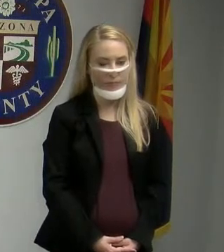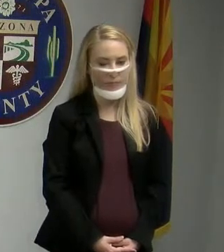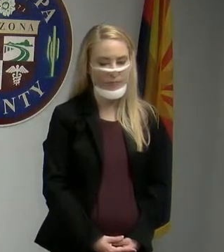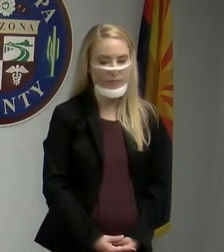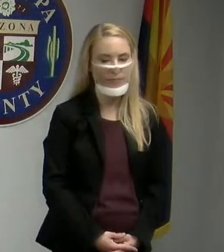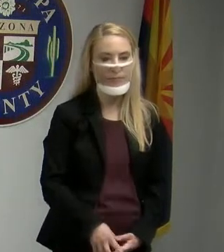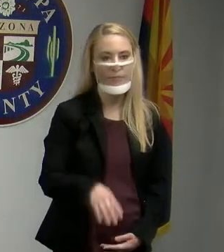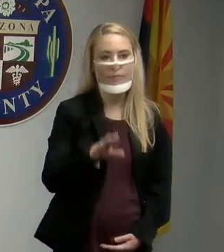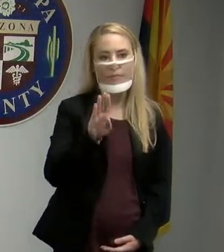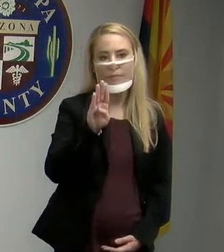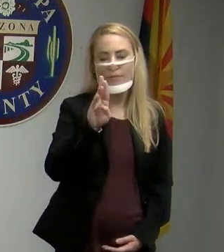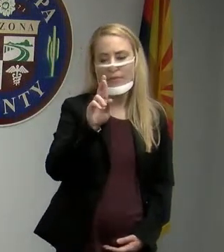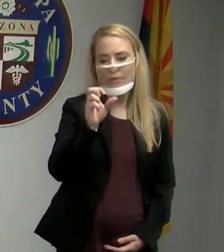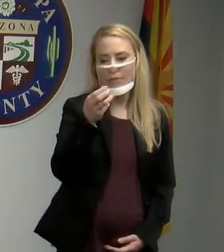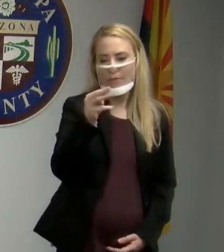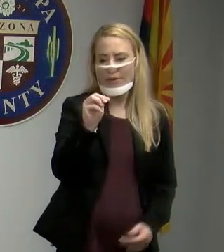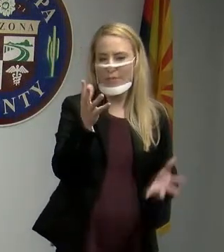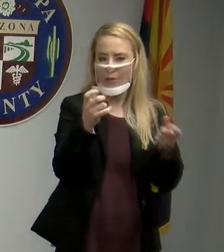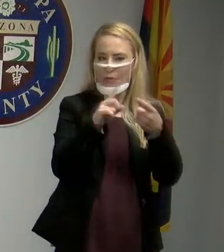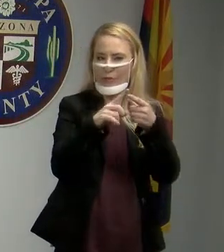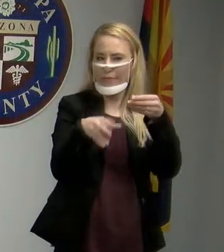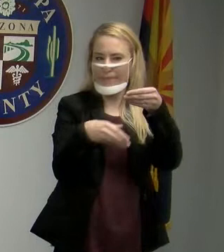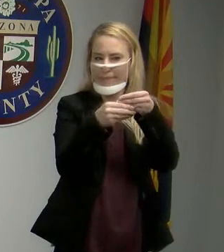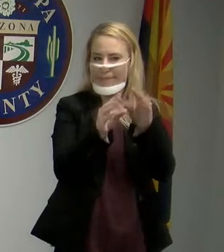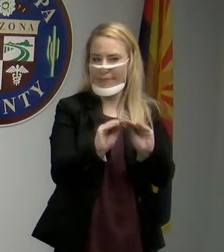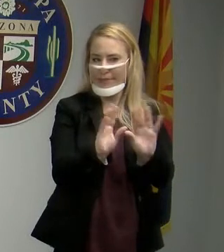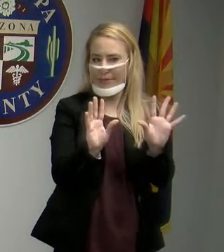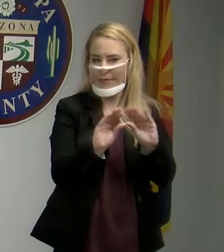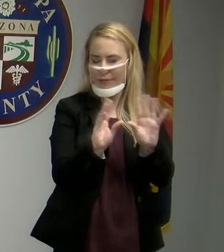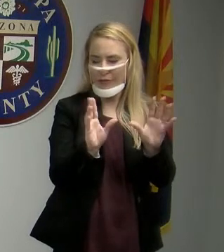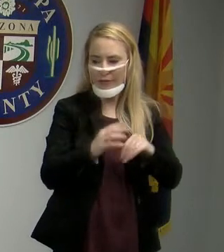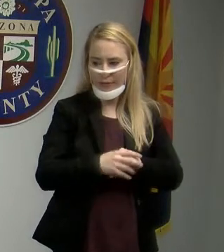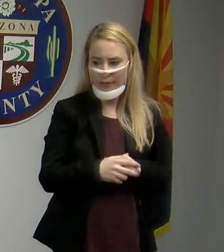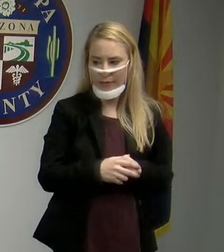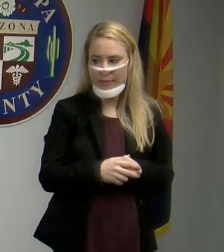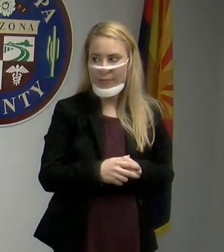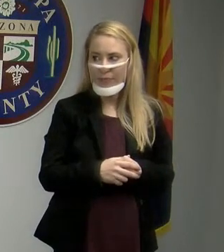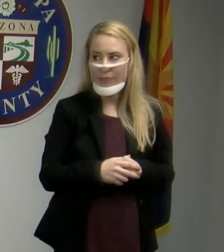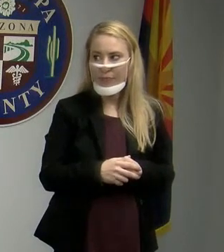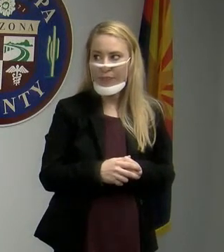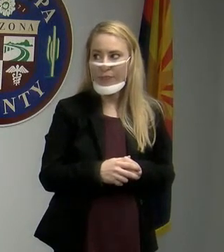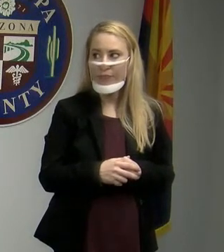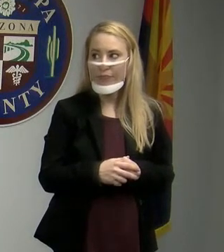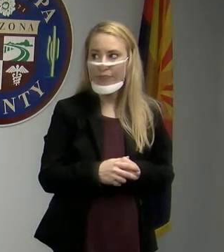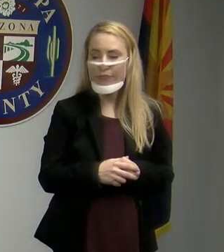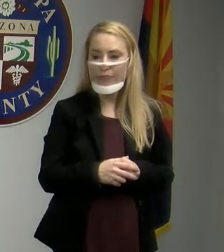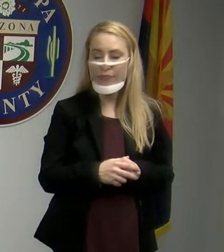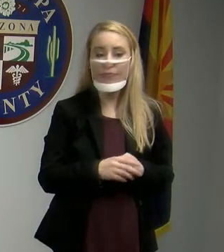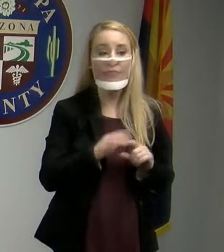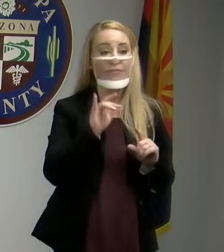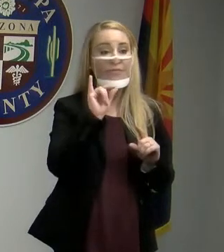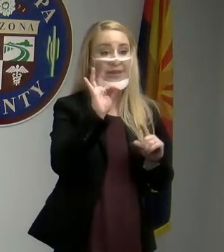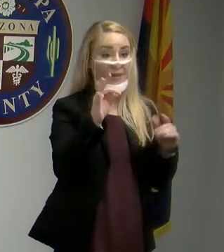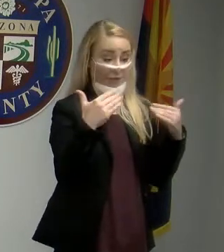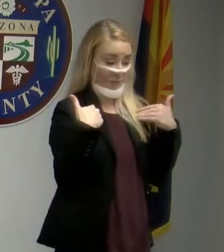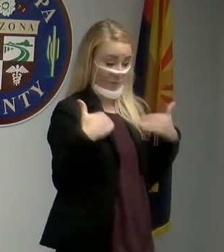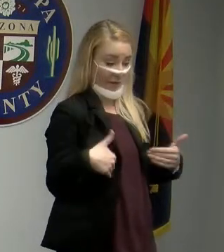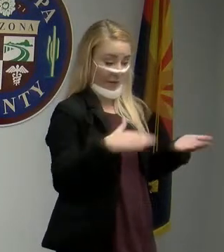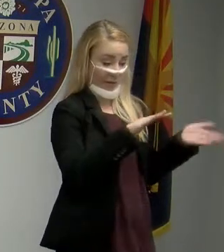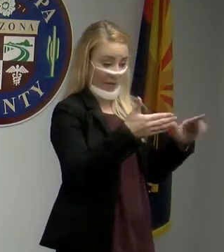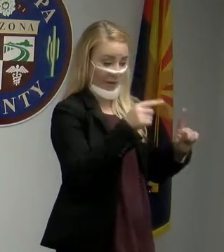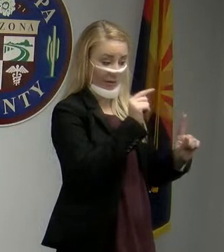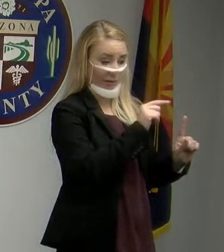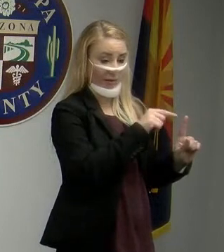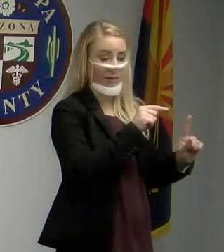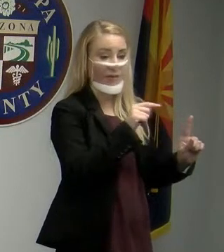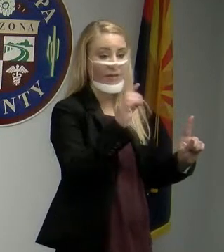And Bram, a quick point of clarification: if a body that's not claimed by a family is